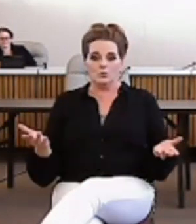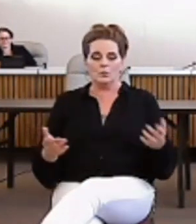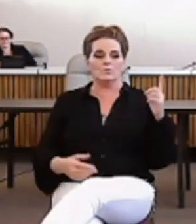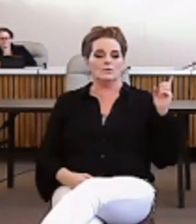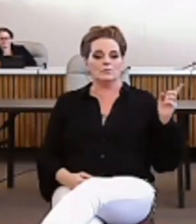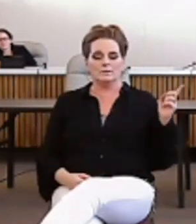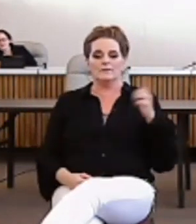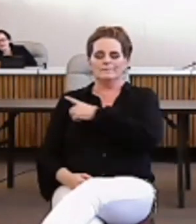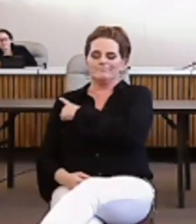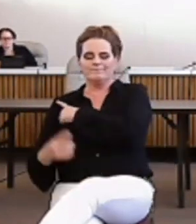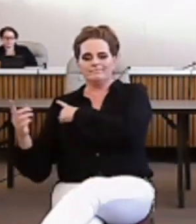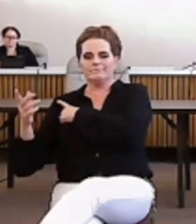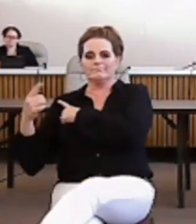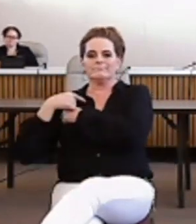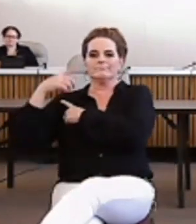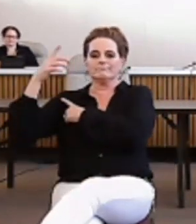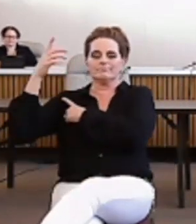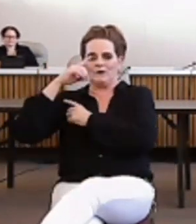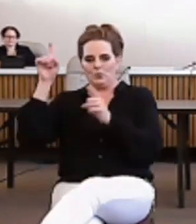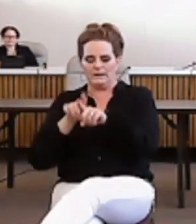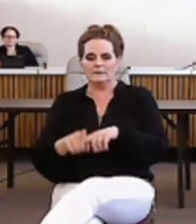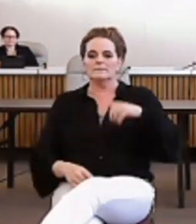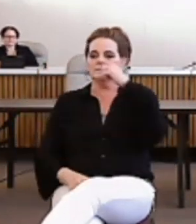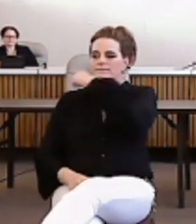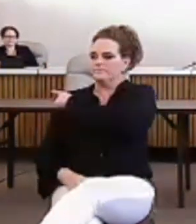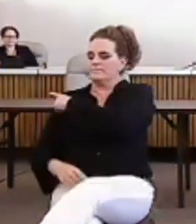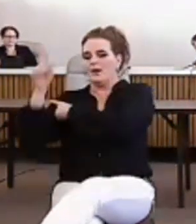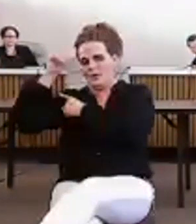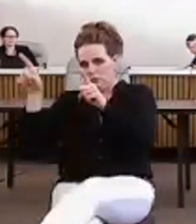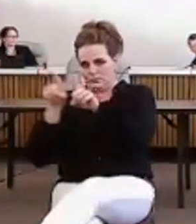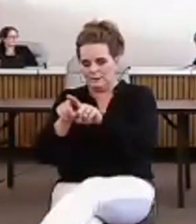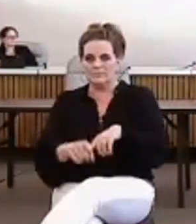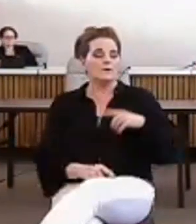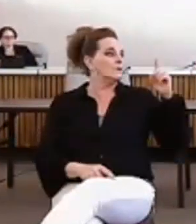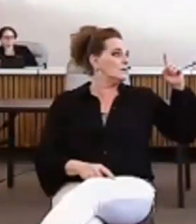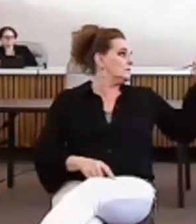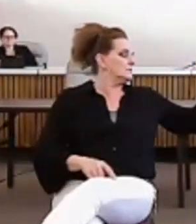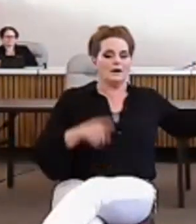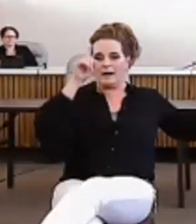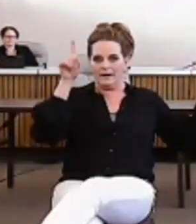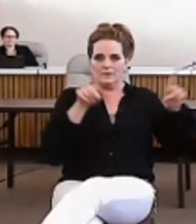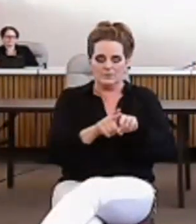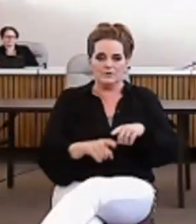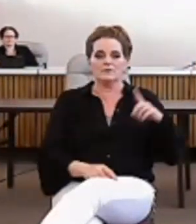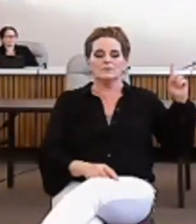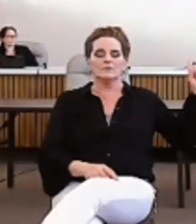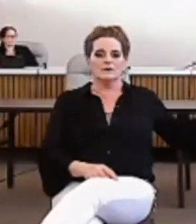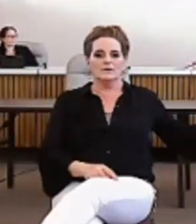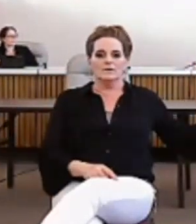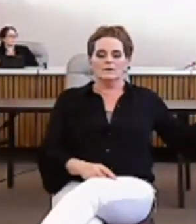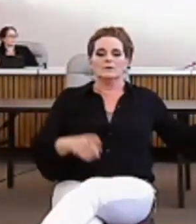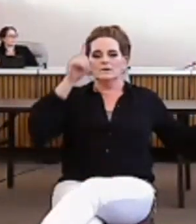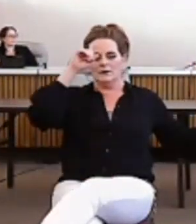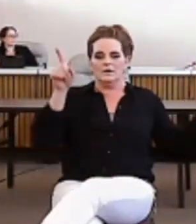Councilmember Safranek, Aye. Councilmember Bolzner, Aye. Councilmember Page, Aye. Councilmember